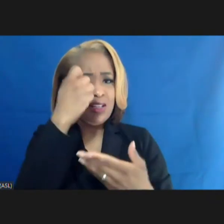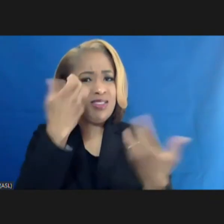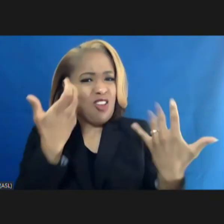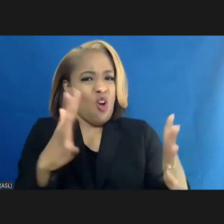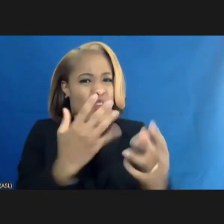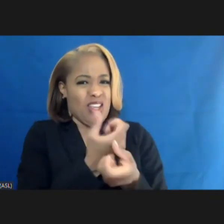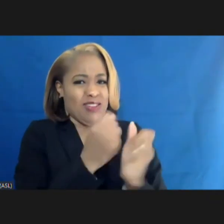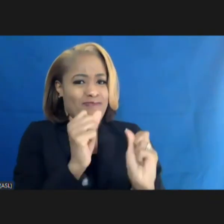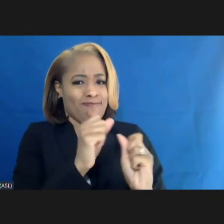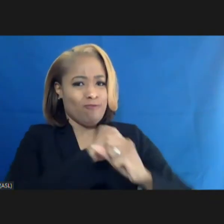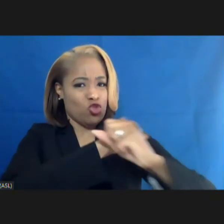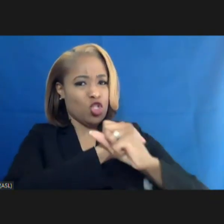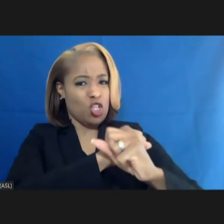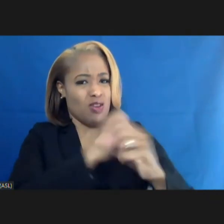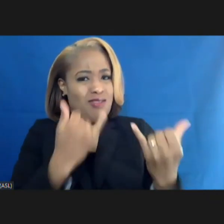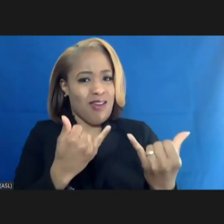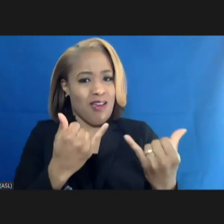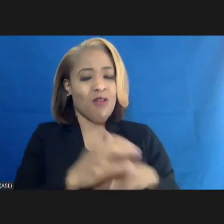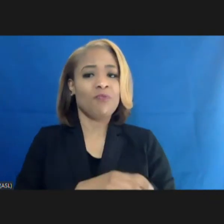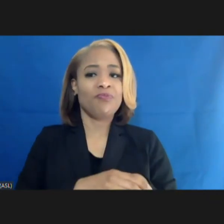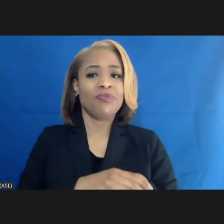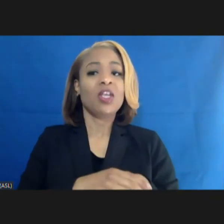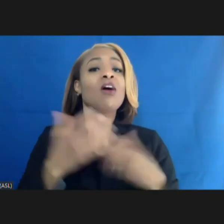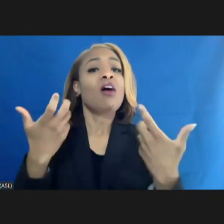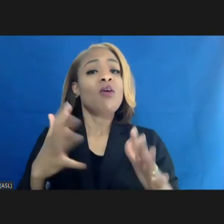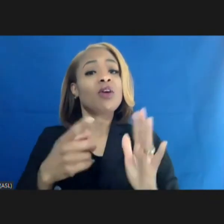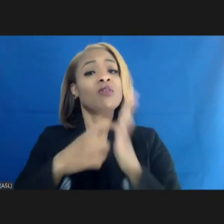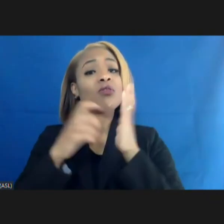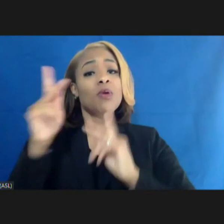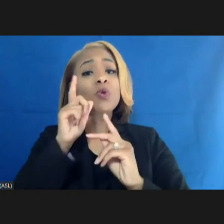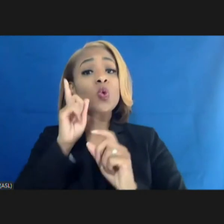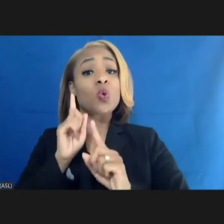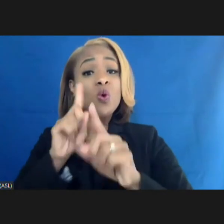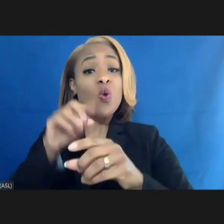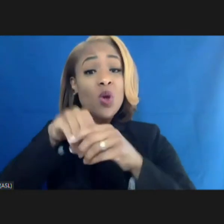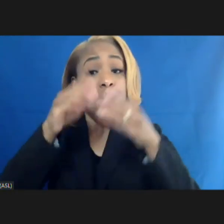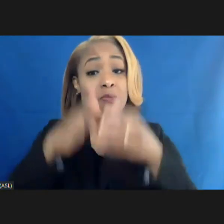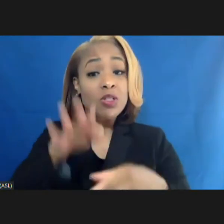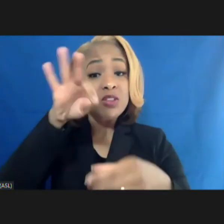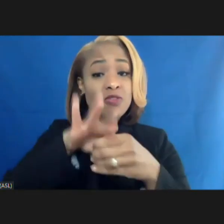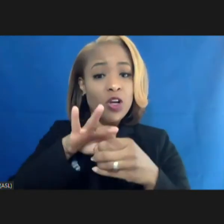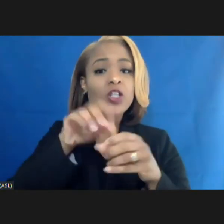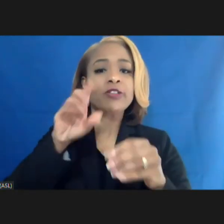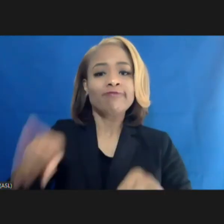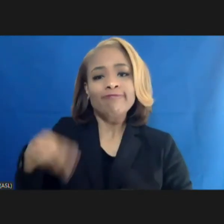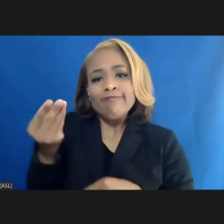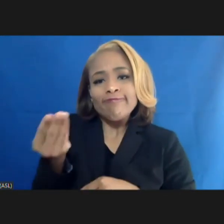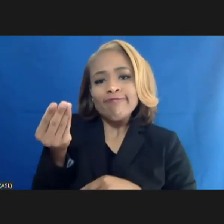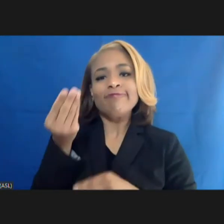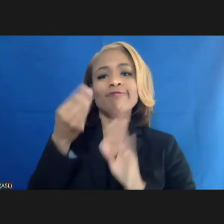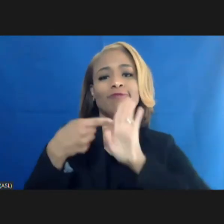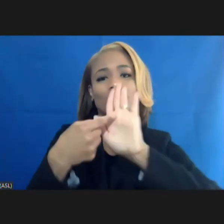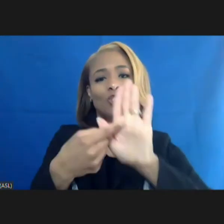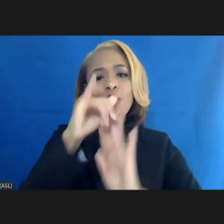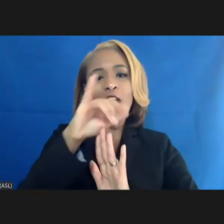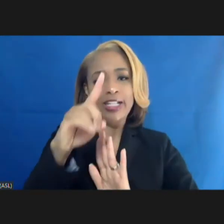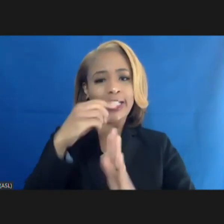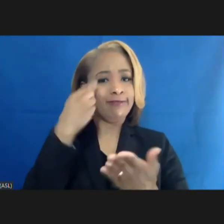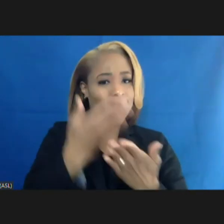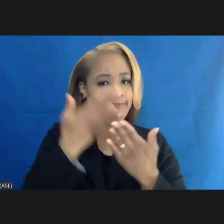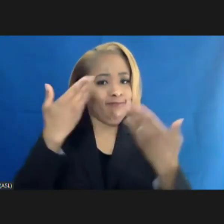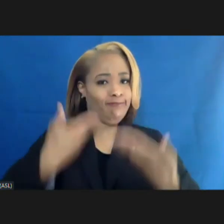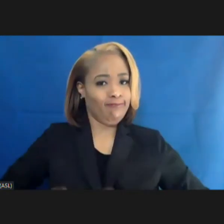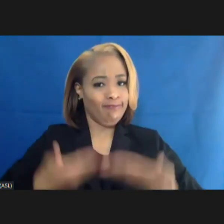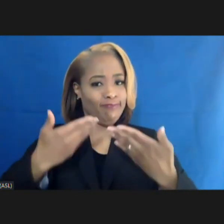more. We already require voters who vote in person on Election Day to show photo identification to affirm their identity, with a